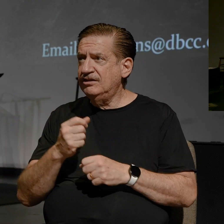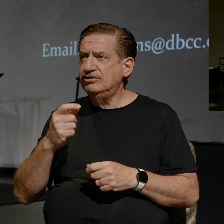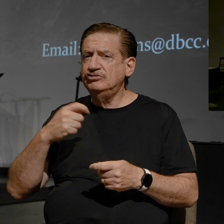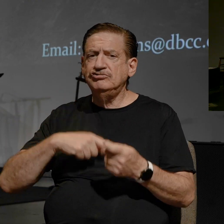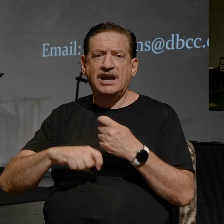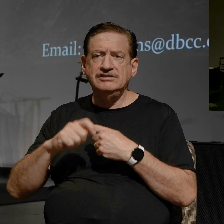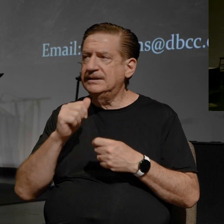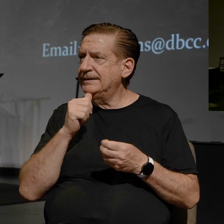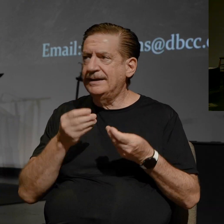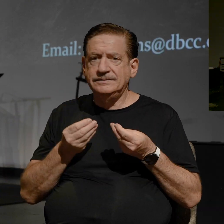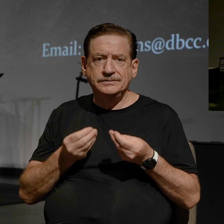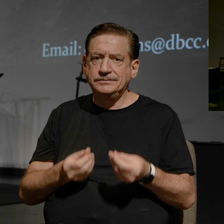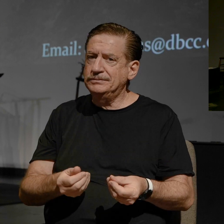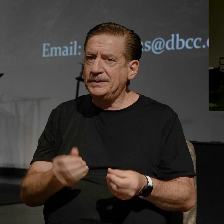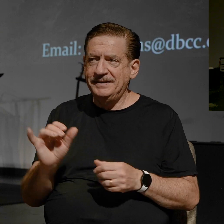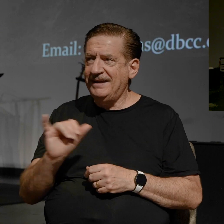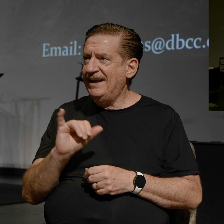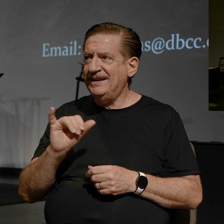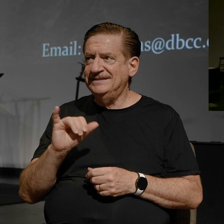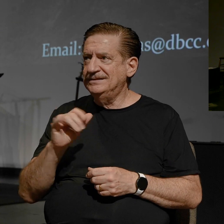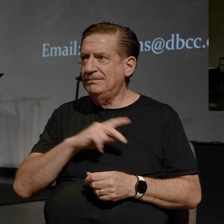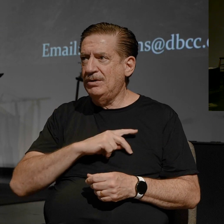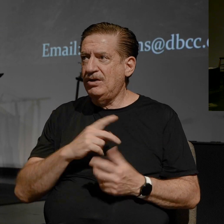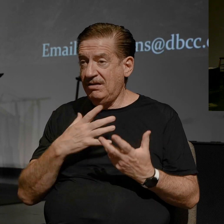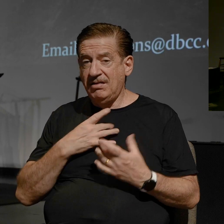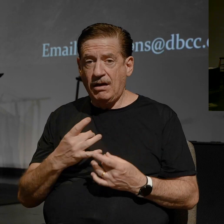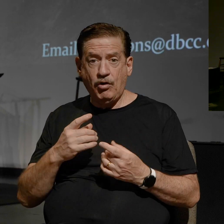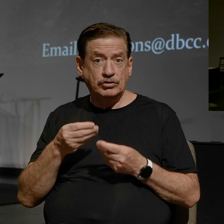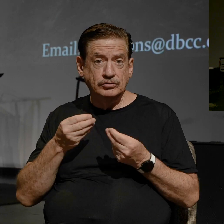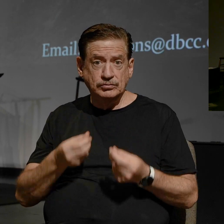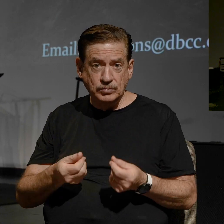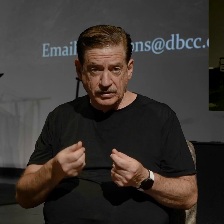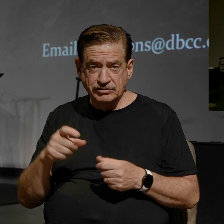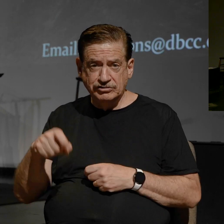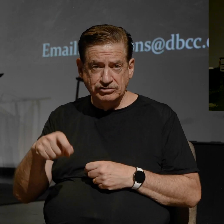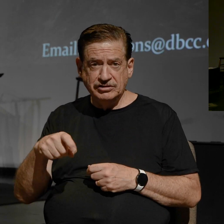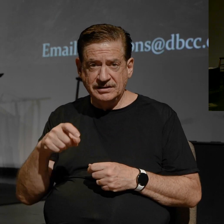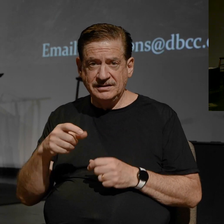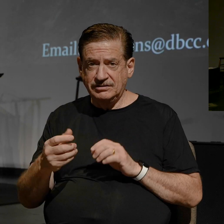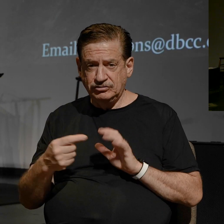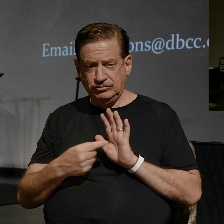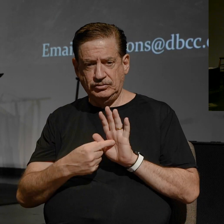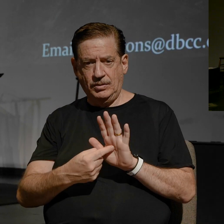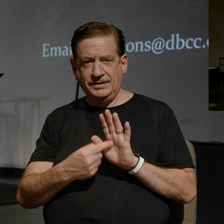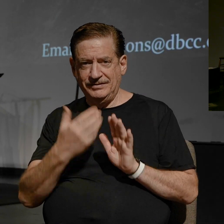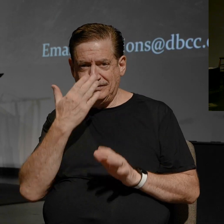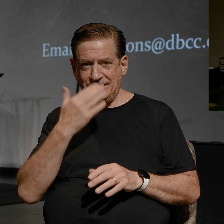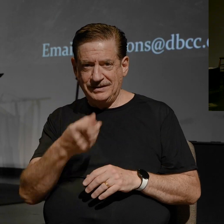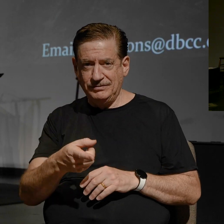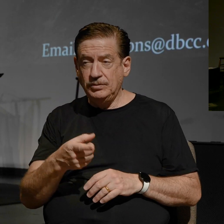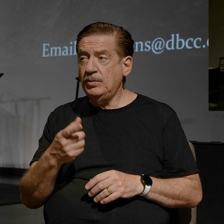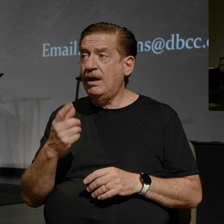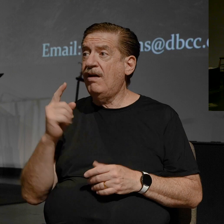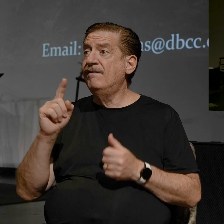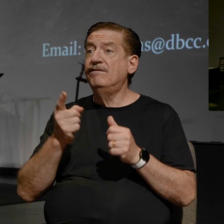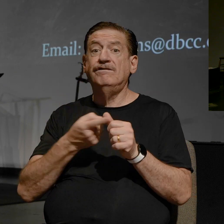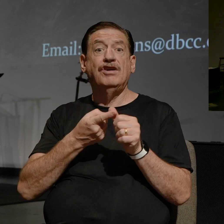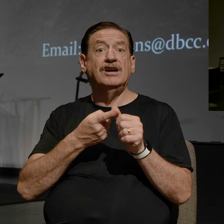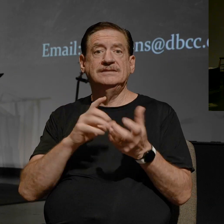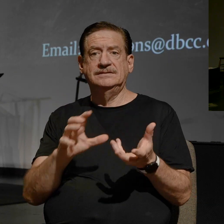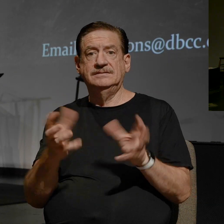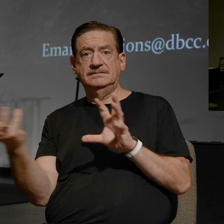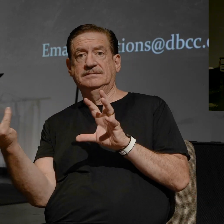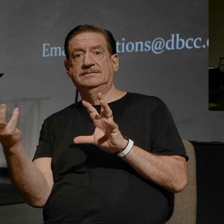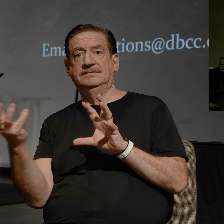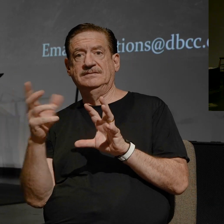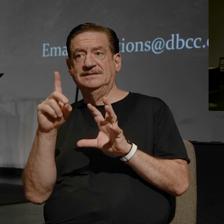as smoothly as Paul would like it to be, or as smoothly as I just showed in front of you. And the first dysfunction that often we